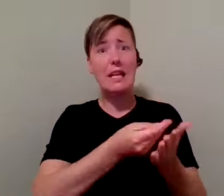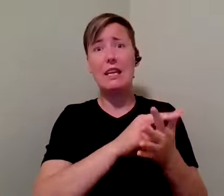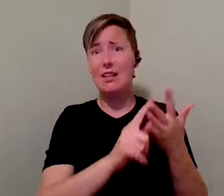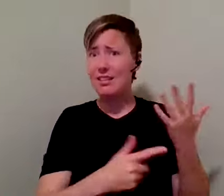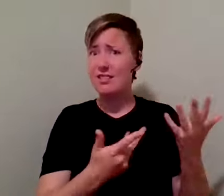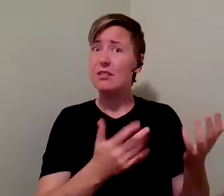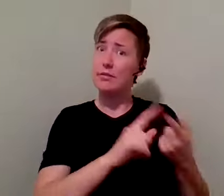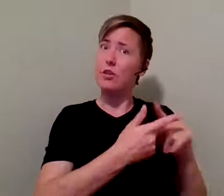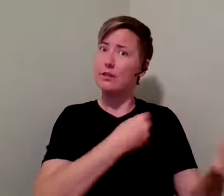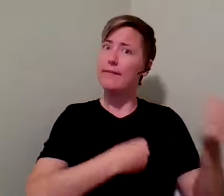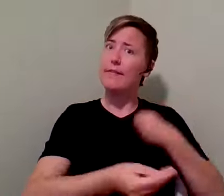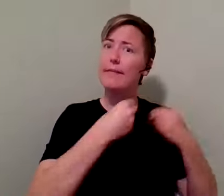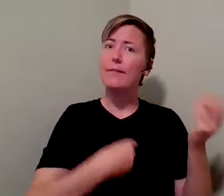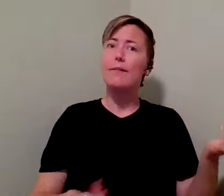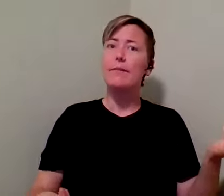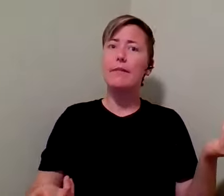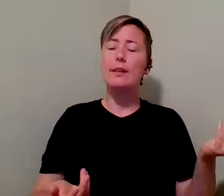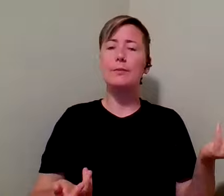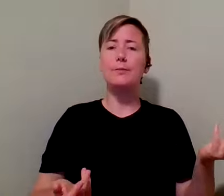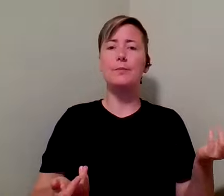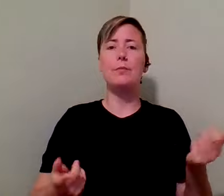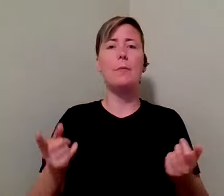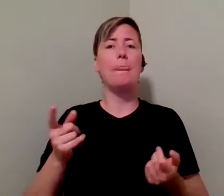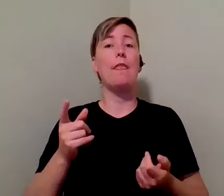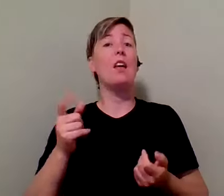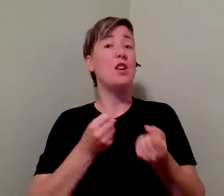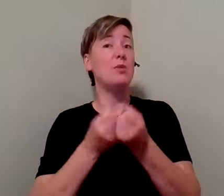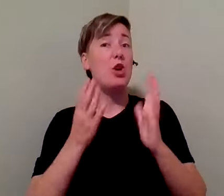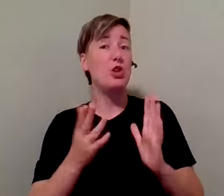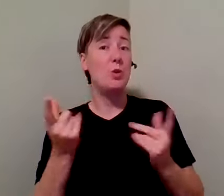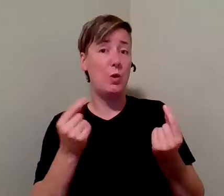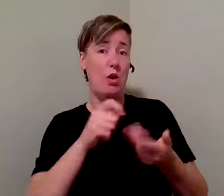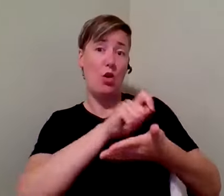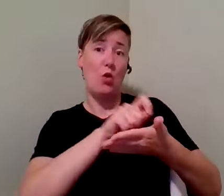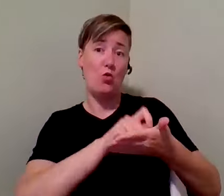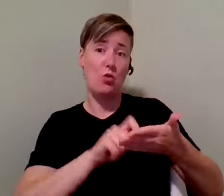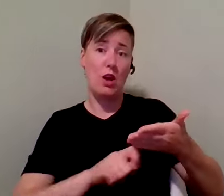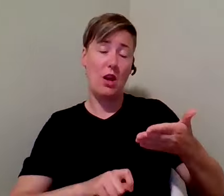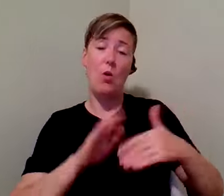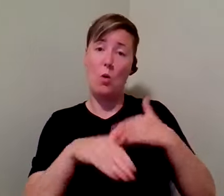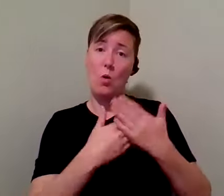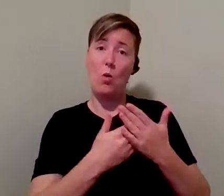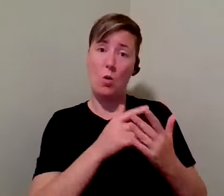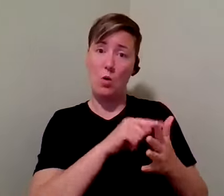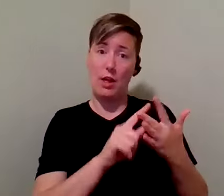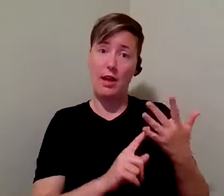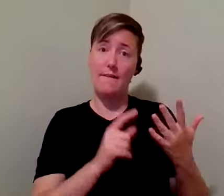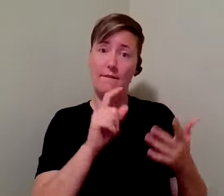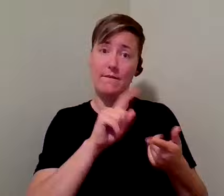friends are doing that. So he said, write down all these qualities of your friend and let me ask you a simple question. If there actually was a God in